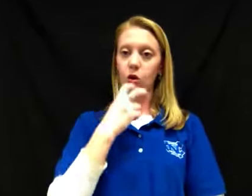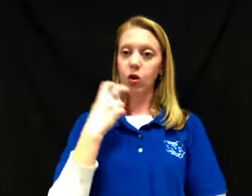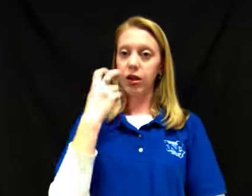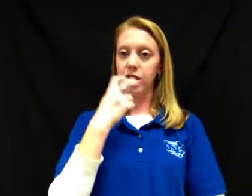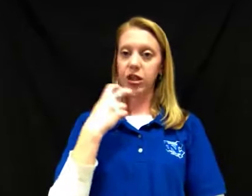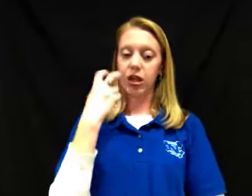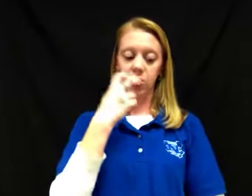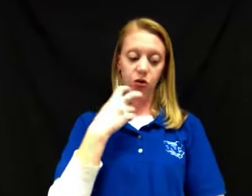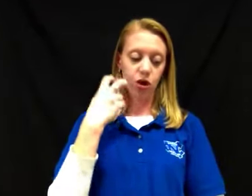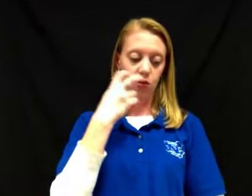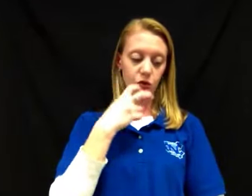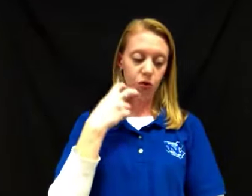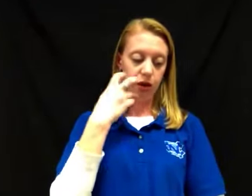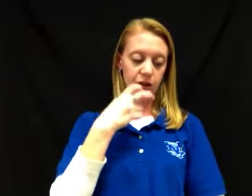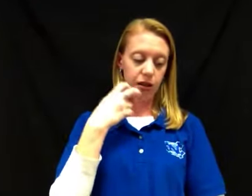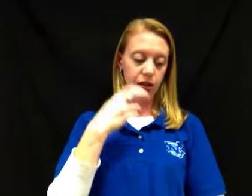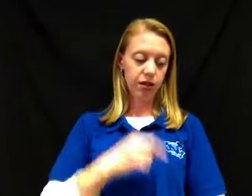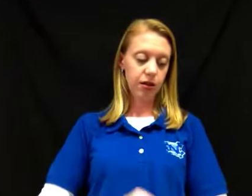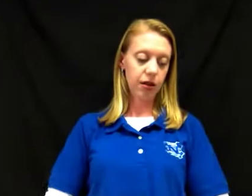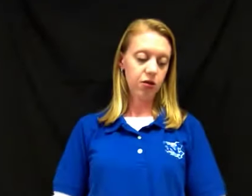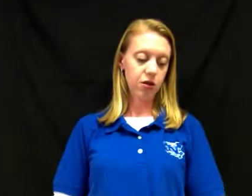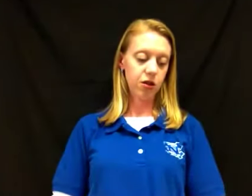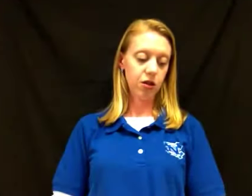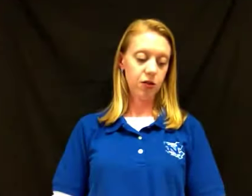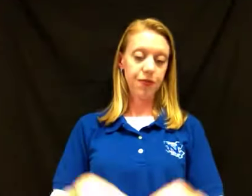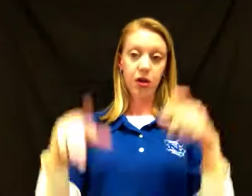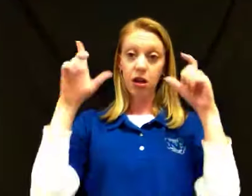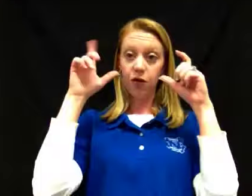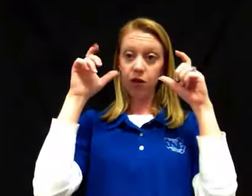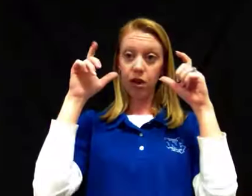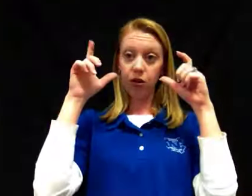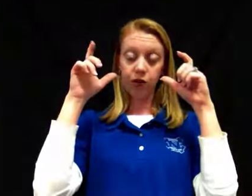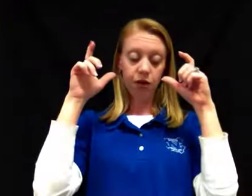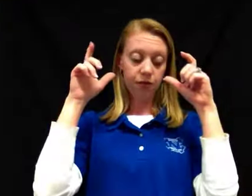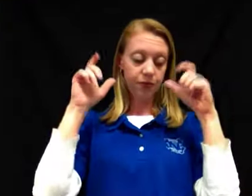Oral education, we'll talk more about this later this year. Photography.